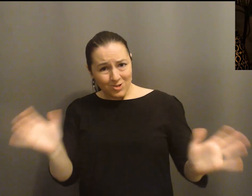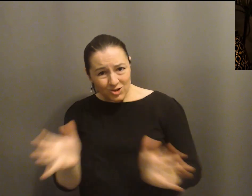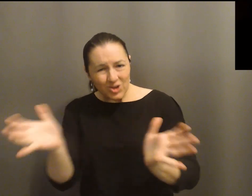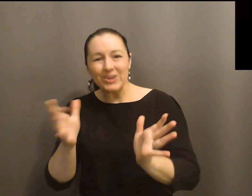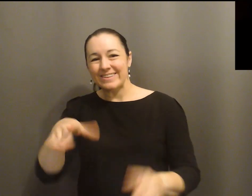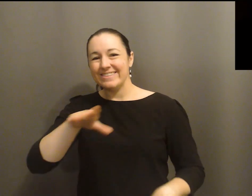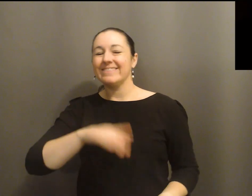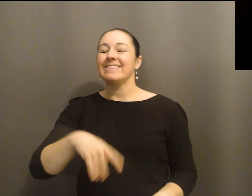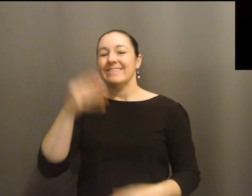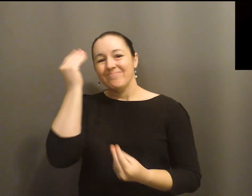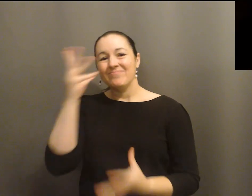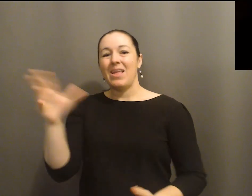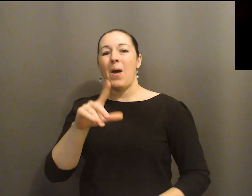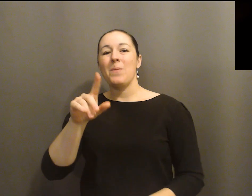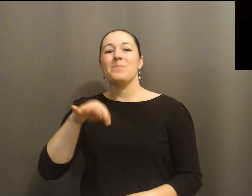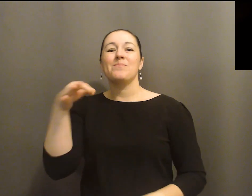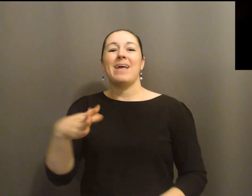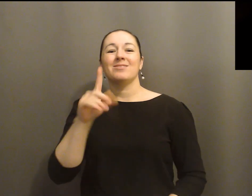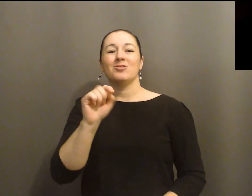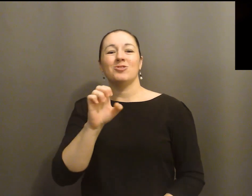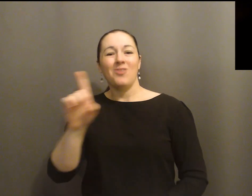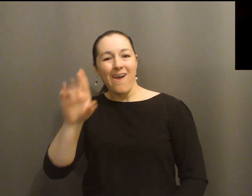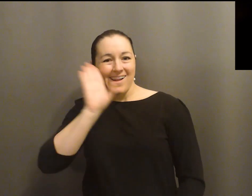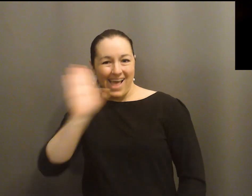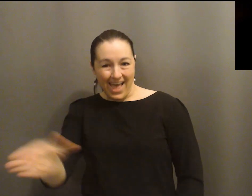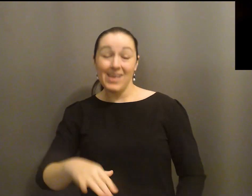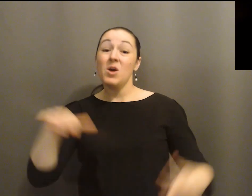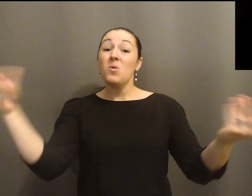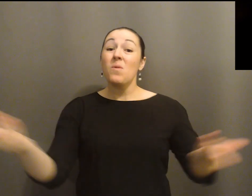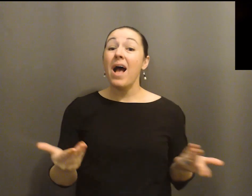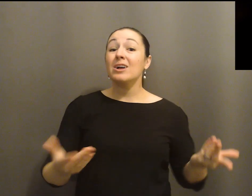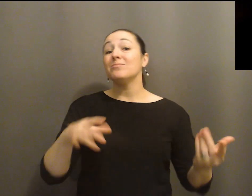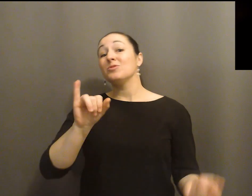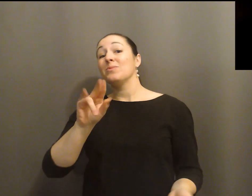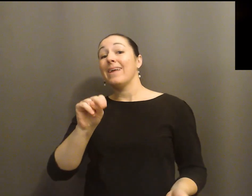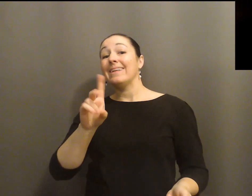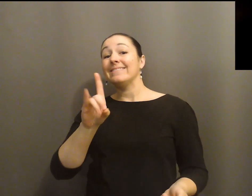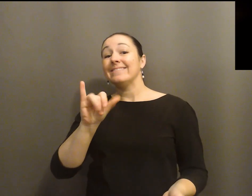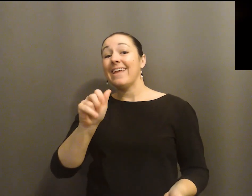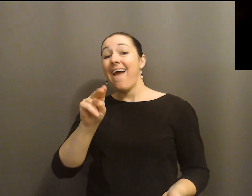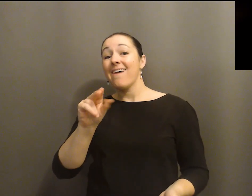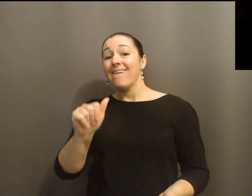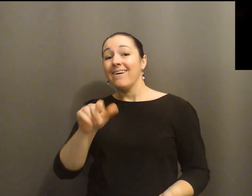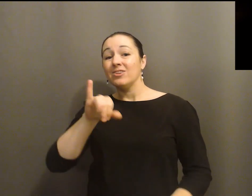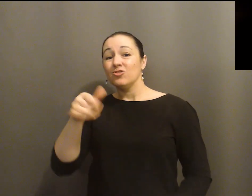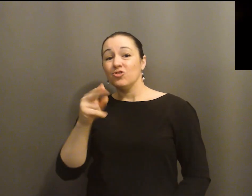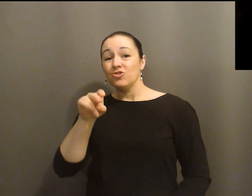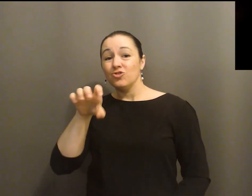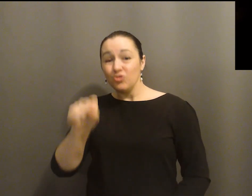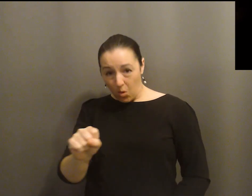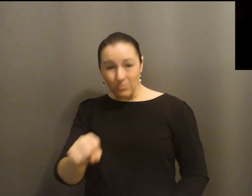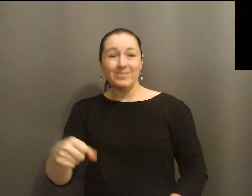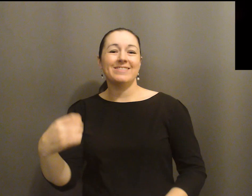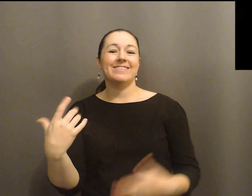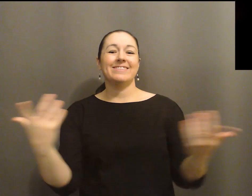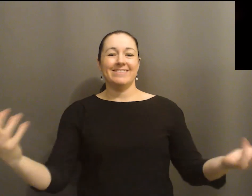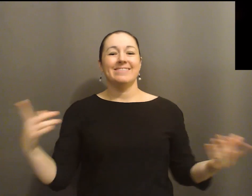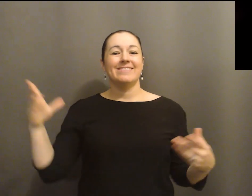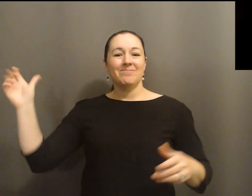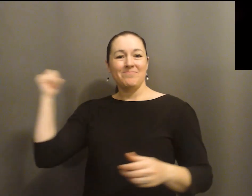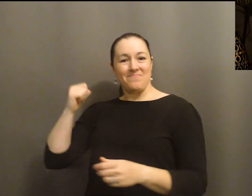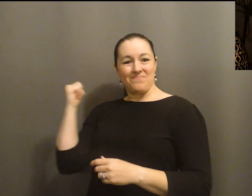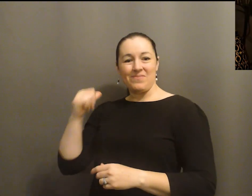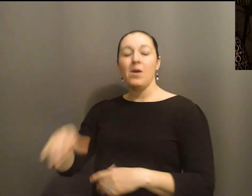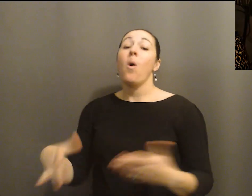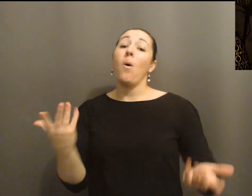Todd I said hi Welcome back to the Indiana Jones set Or for the ladies watching today To our Anthropology store Alright Let's